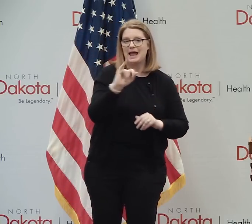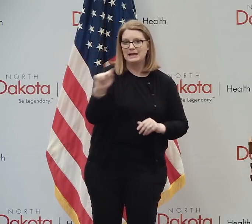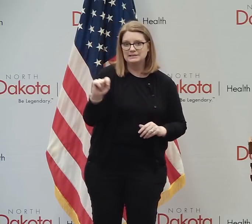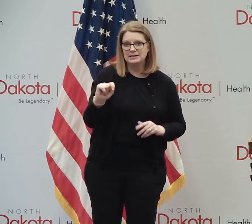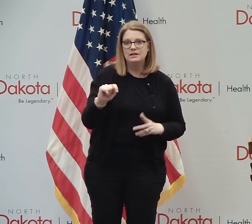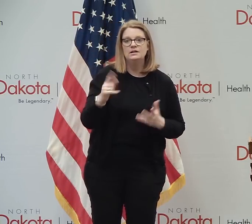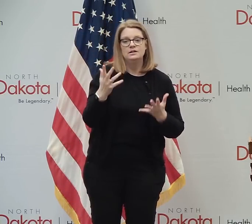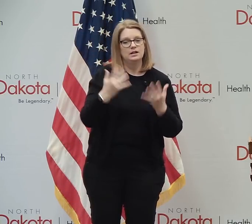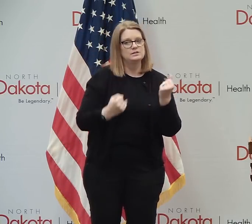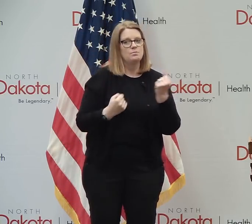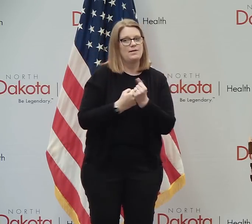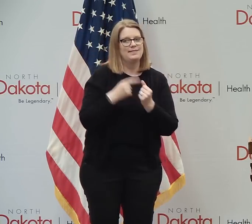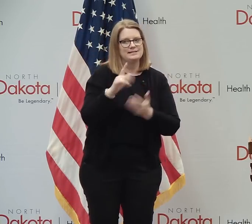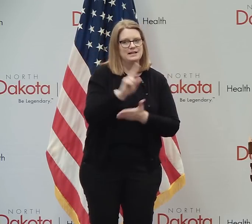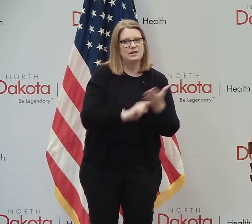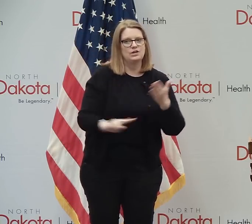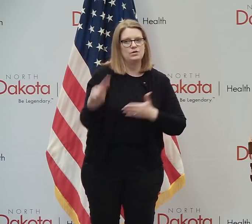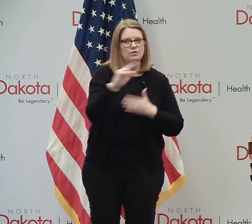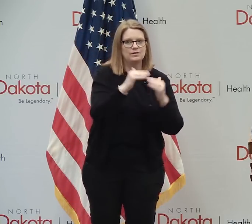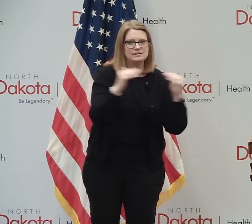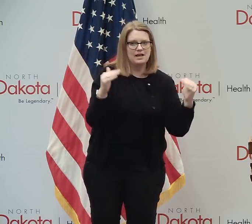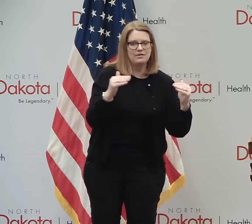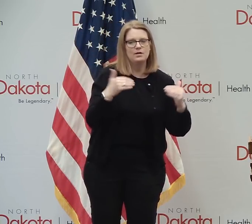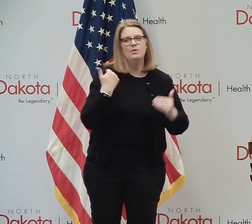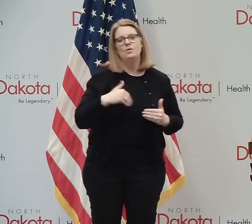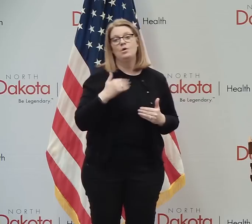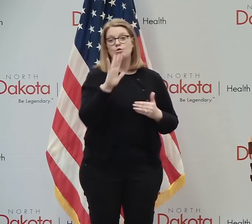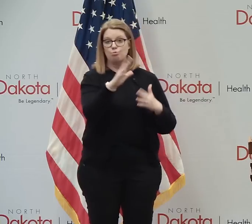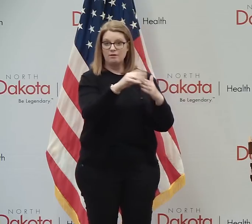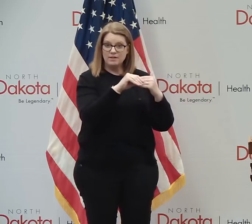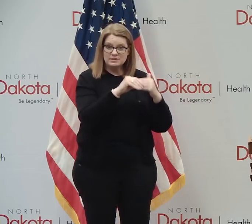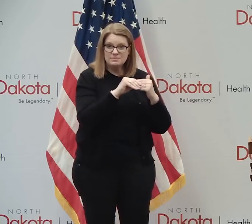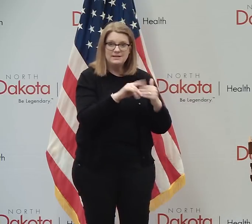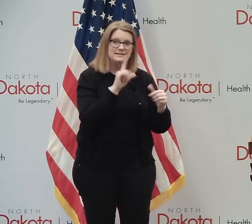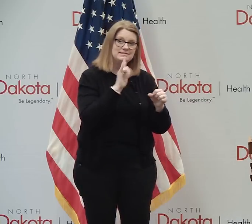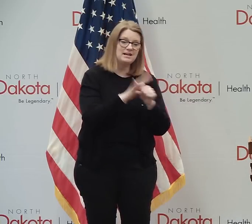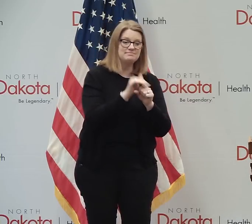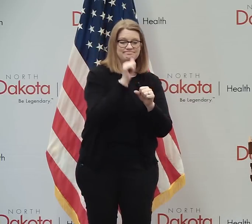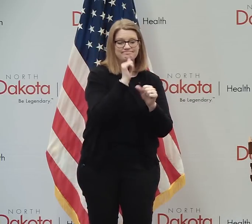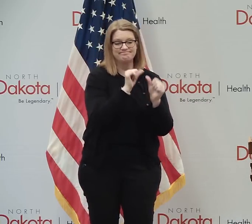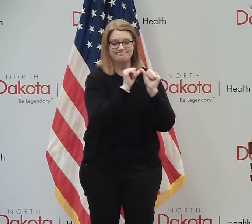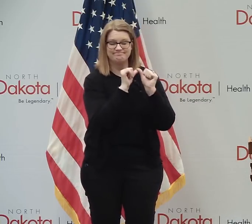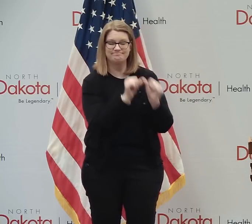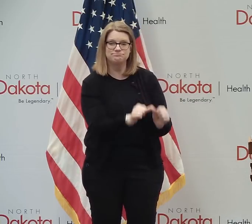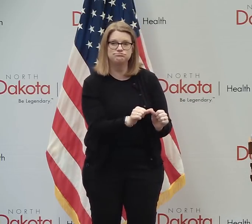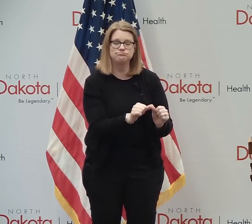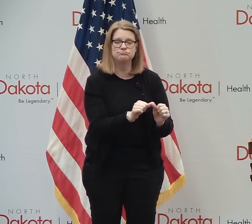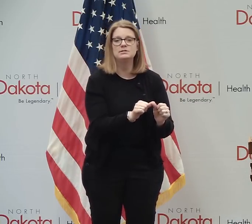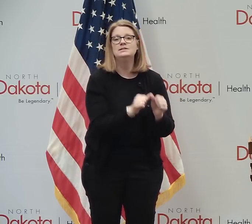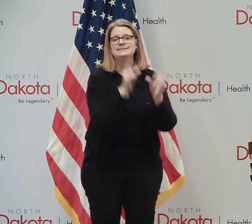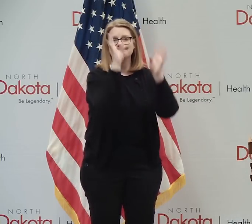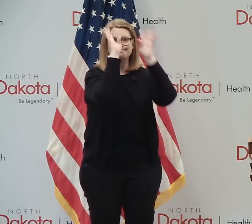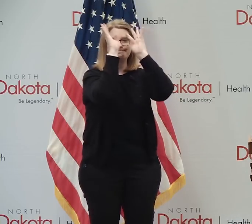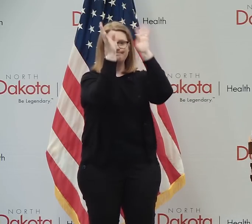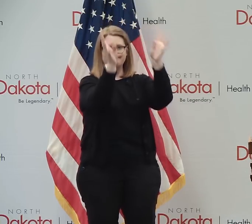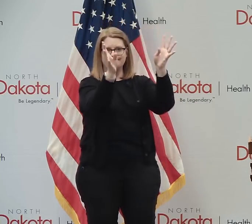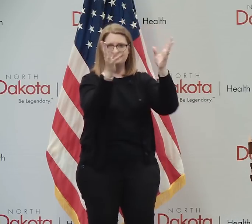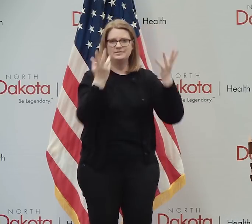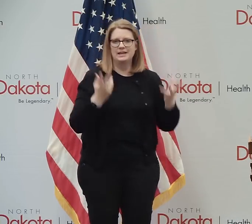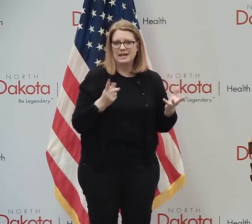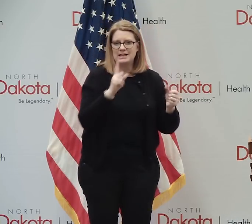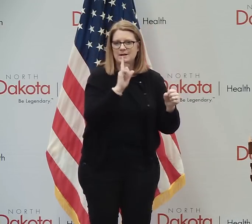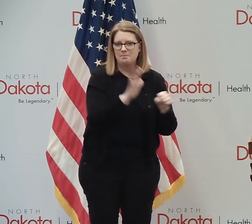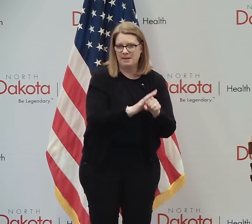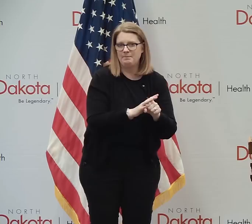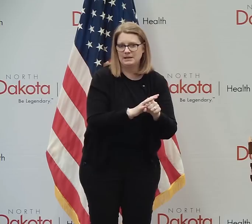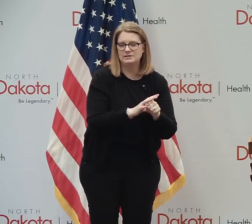at the university level, we appreciate your flexibility, your dedication, your perseverance, your innovation, and your